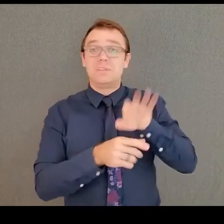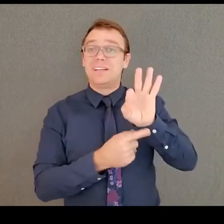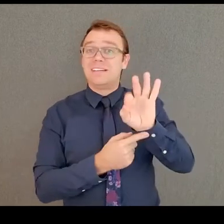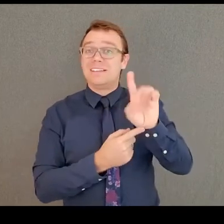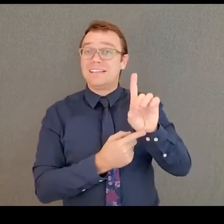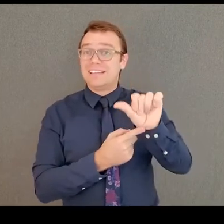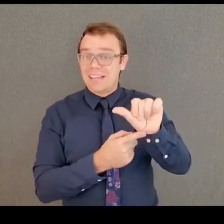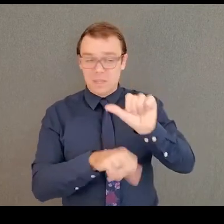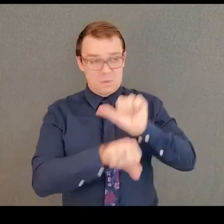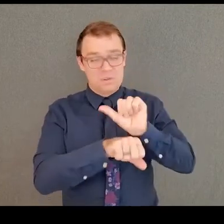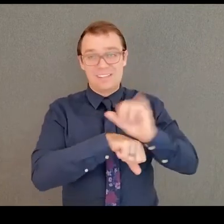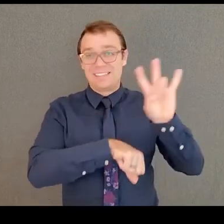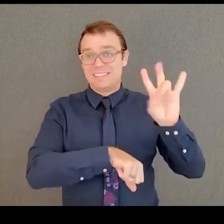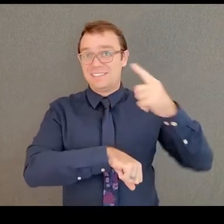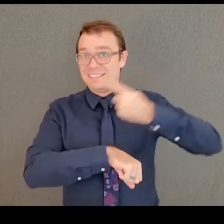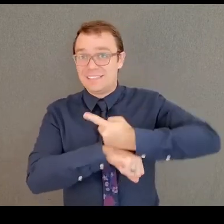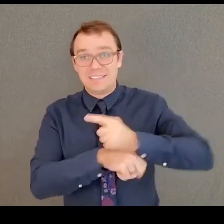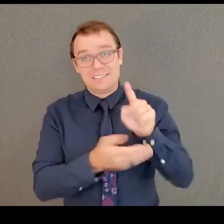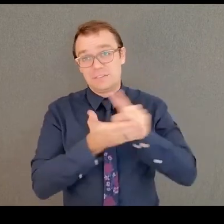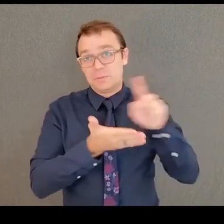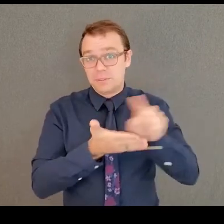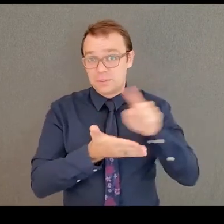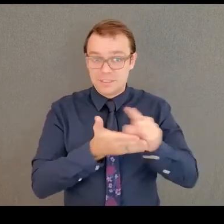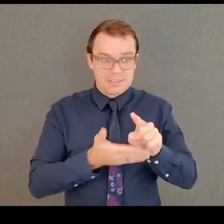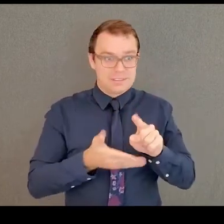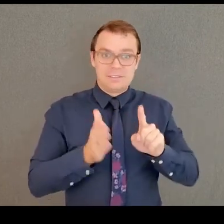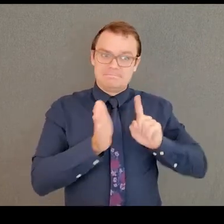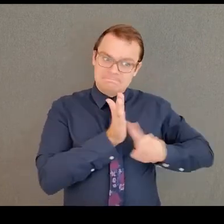make sure data are reviewed as soon as they're available.